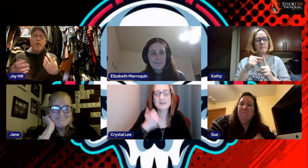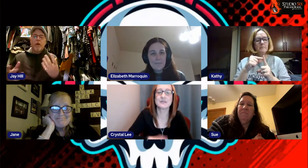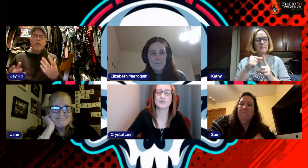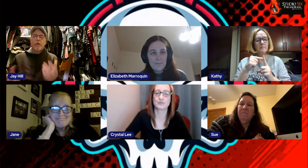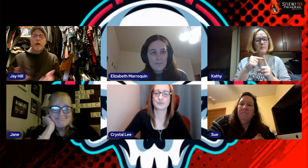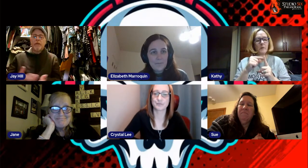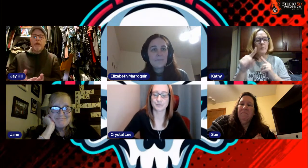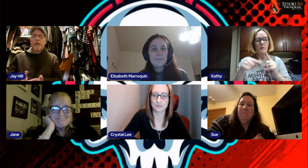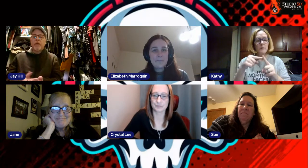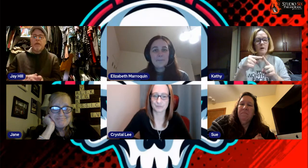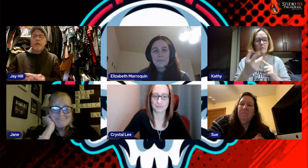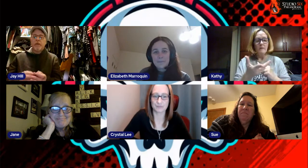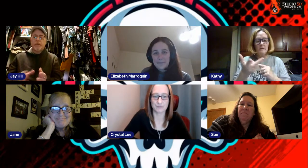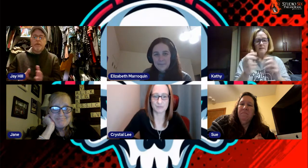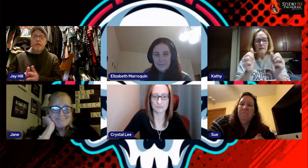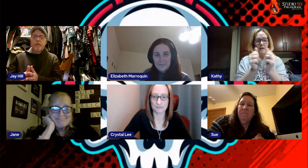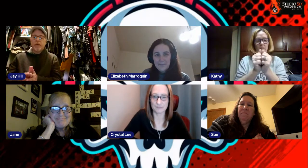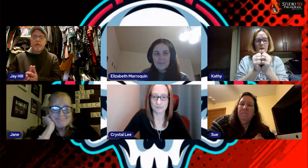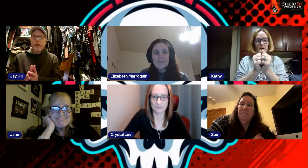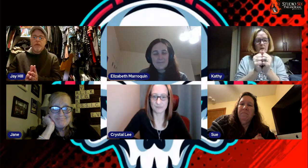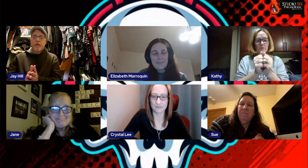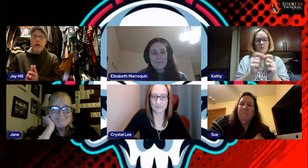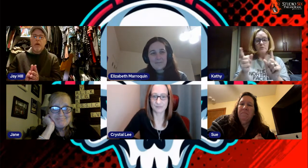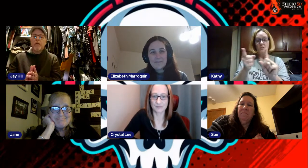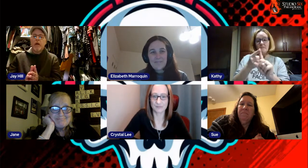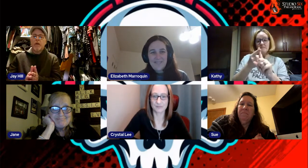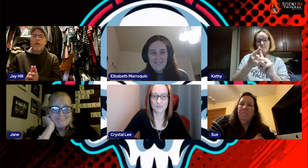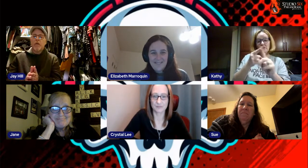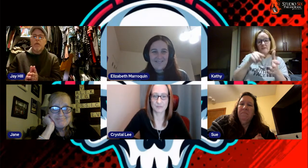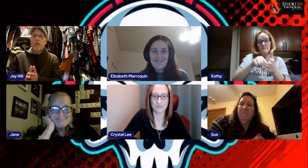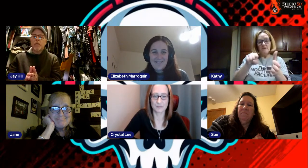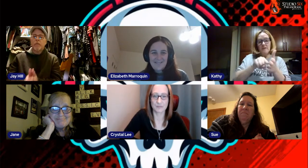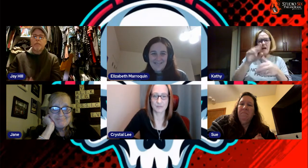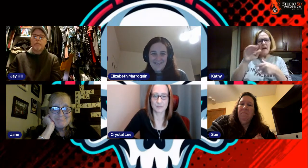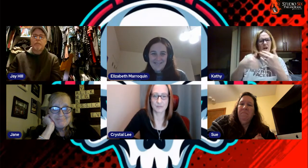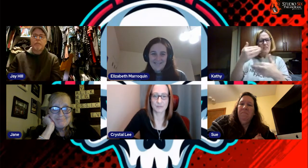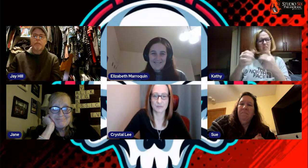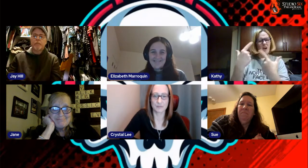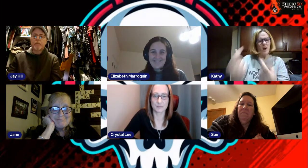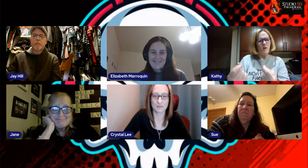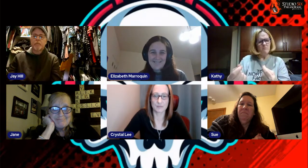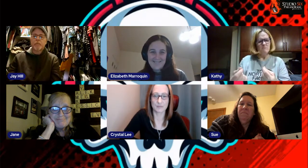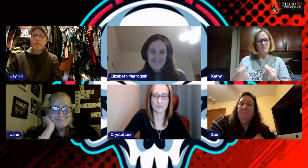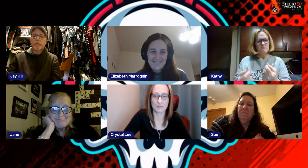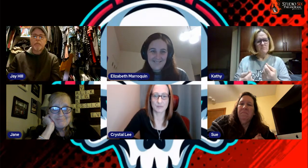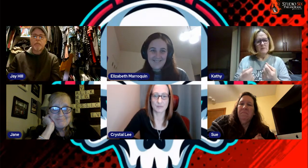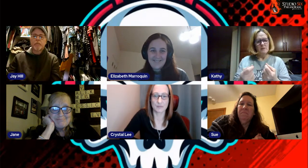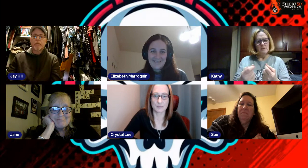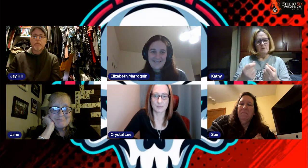when you all three got together and did your first investigation. How did that go?